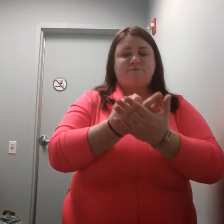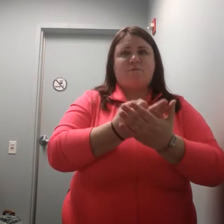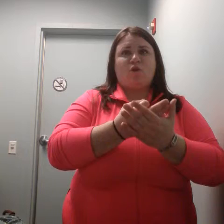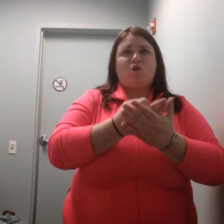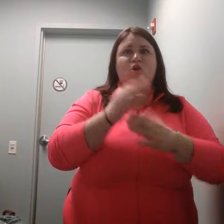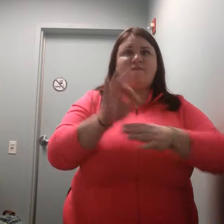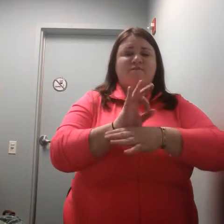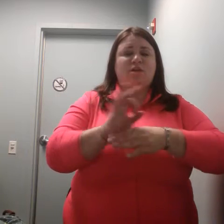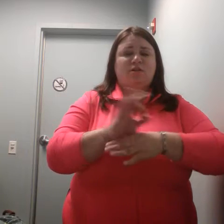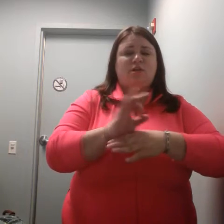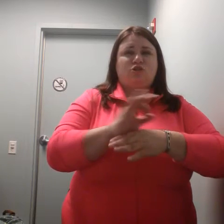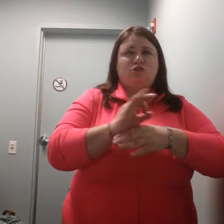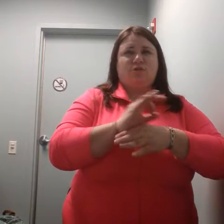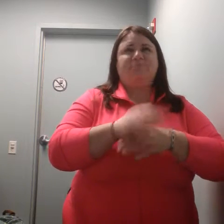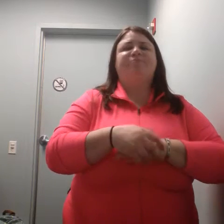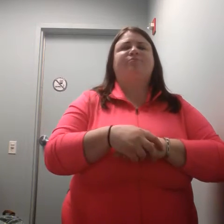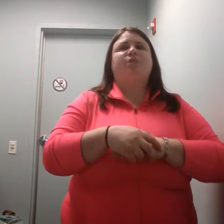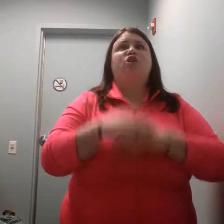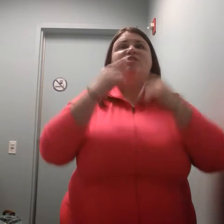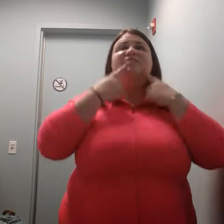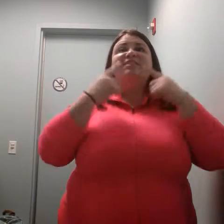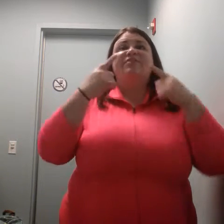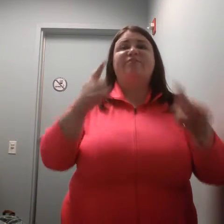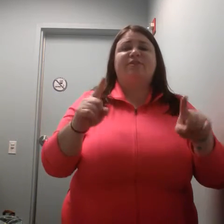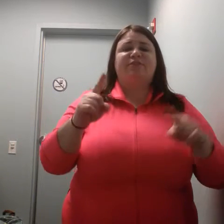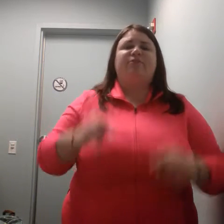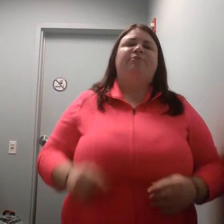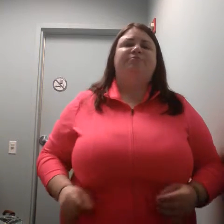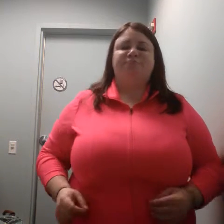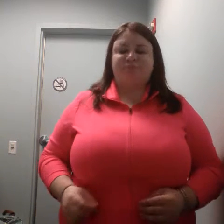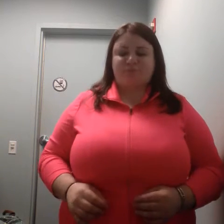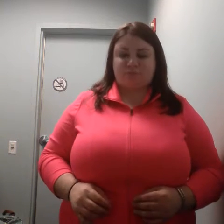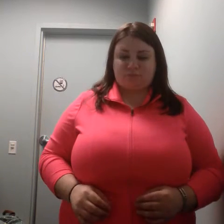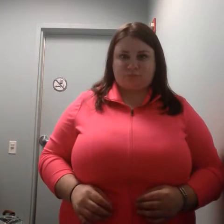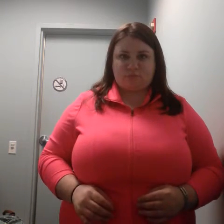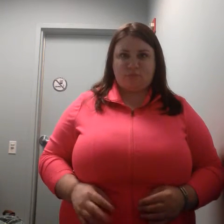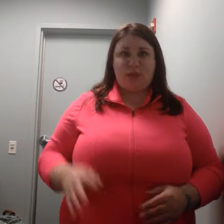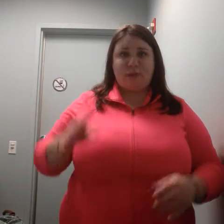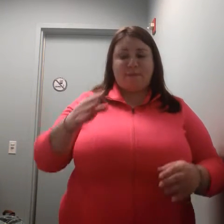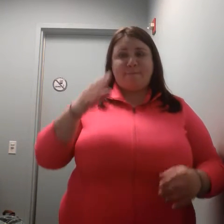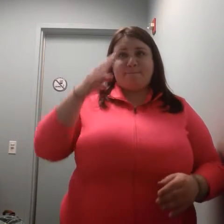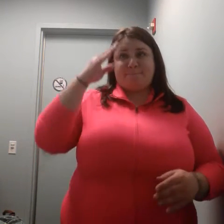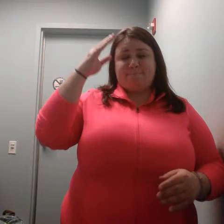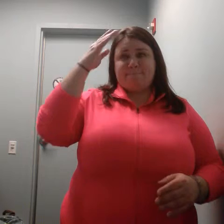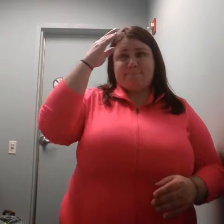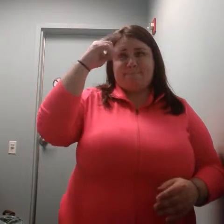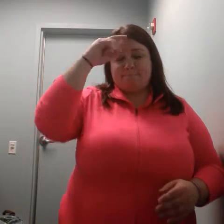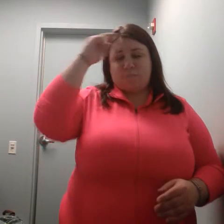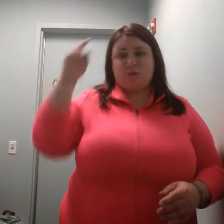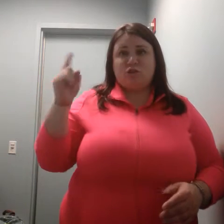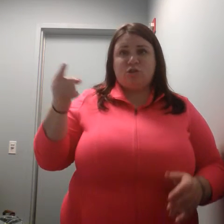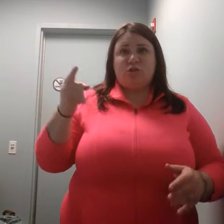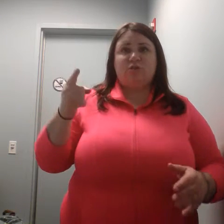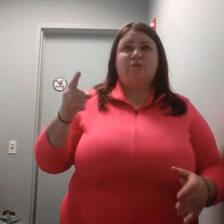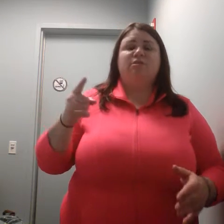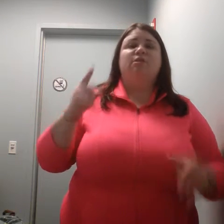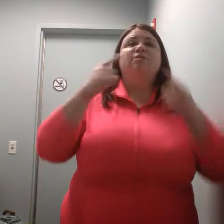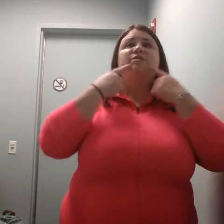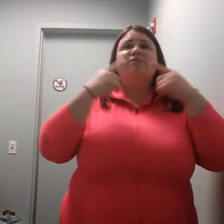She's very successful financially. Okay? And because she's successful financially, she actually ends up hiring other people, giving them the